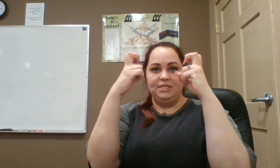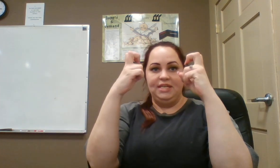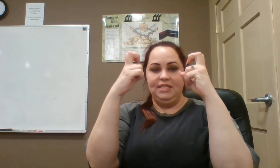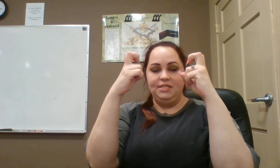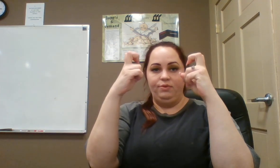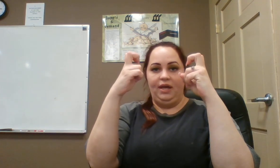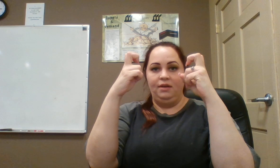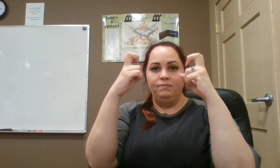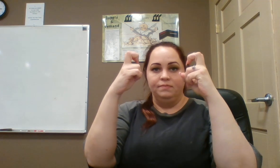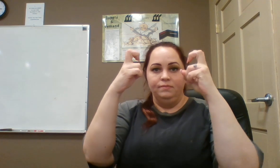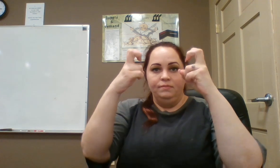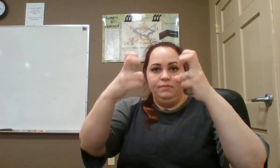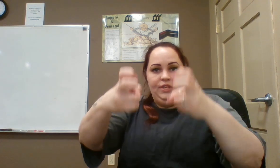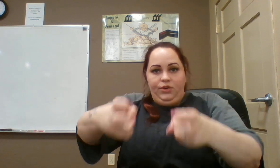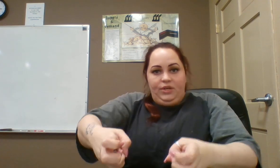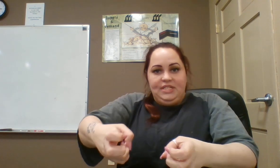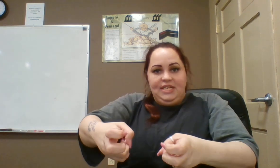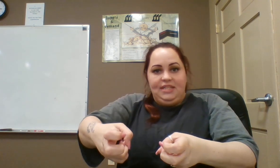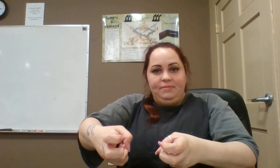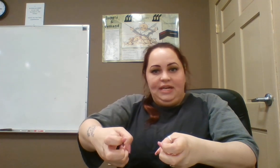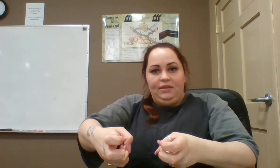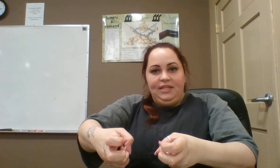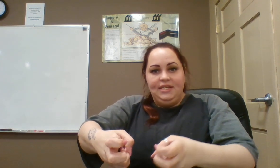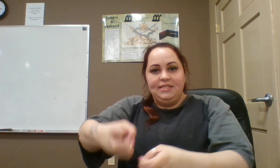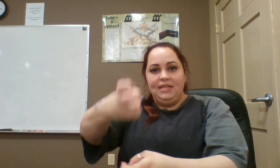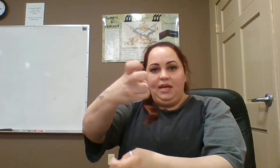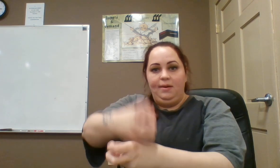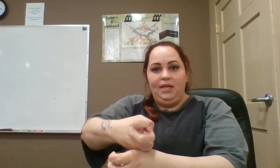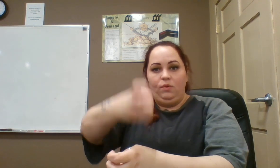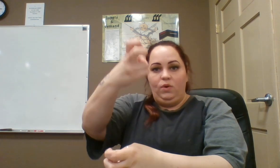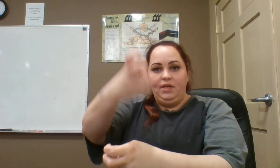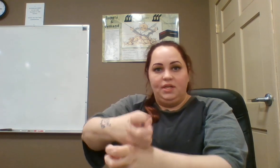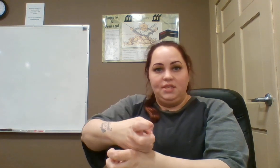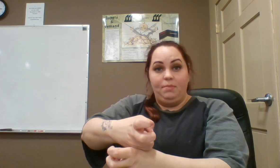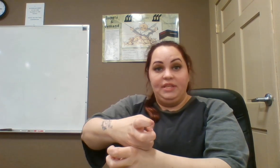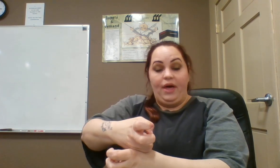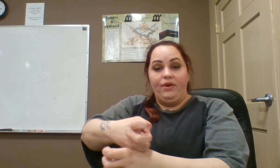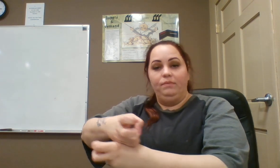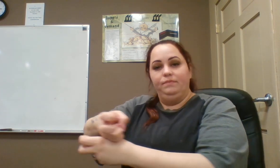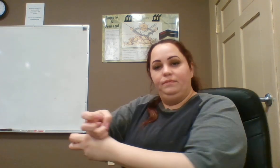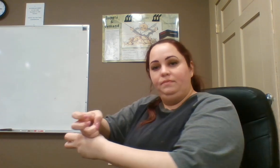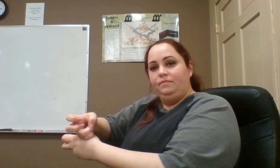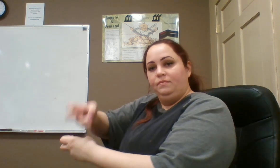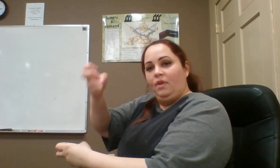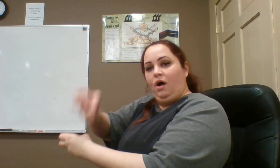like this, okay? Then you're going to take them down like this and hit one on top of the other.